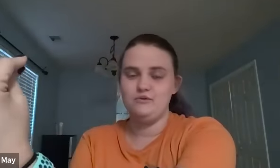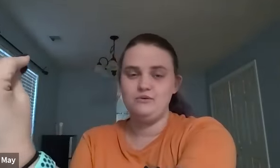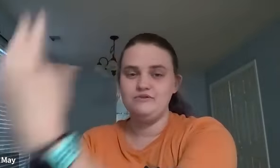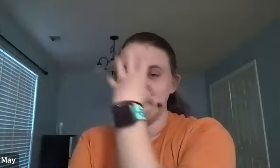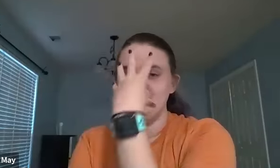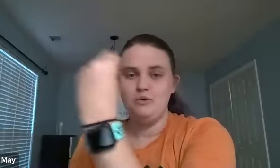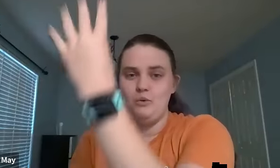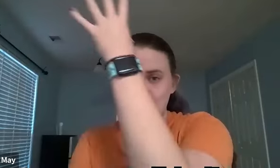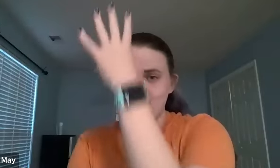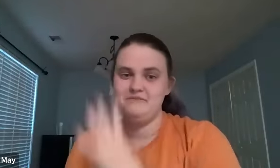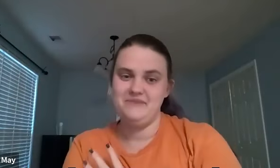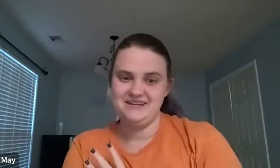wolf. Wolf man.